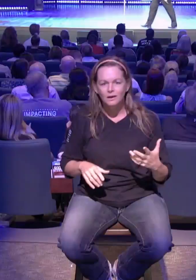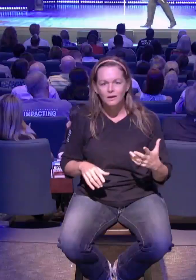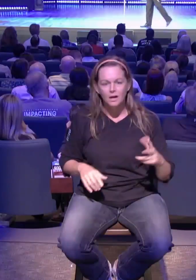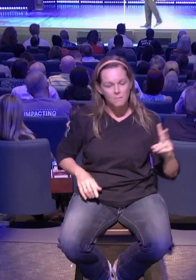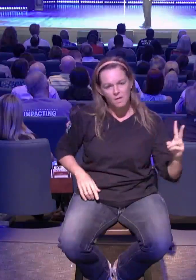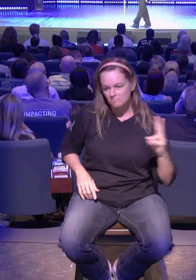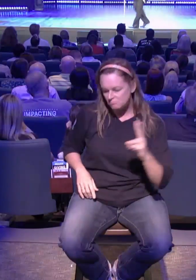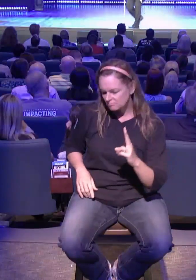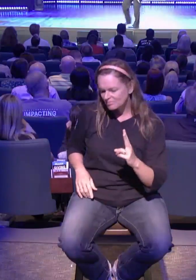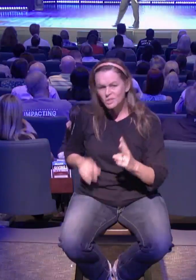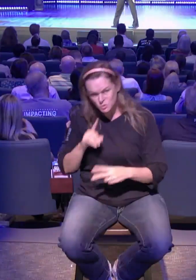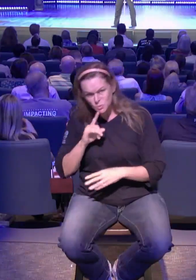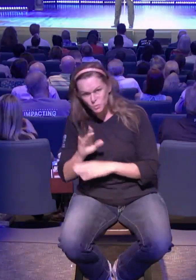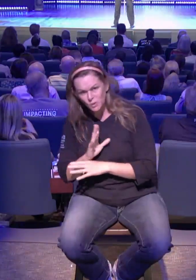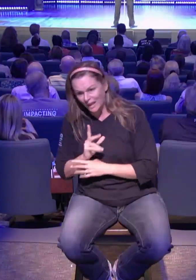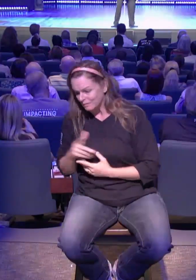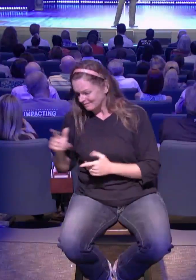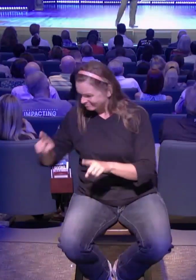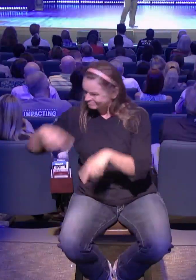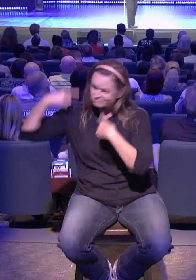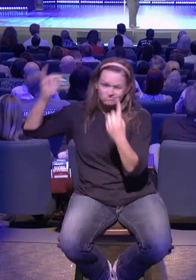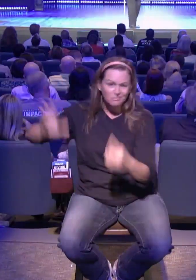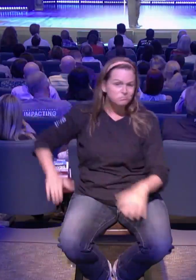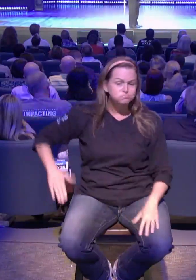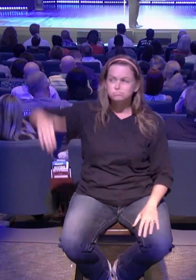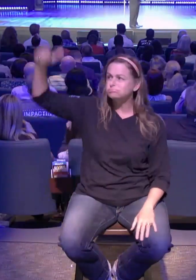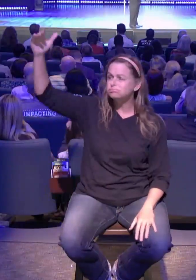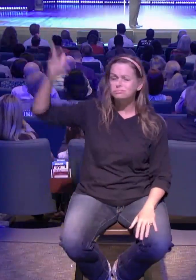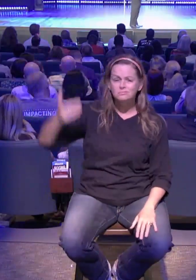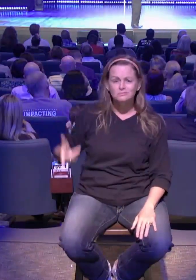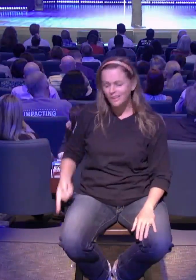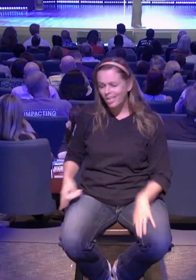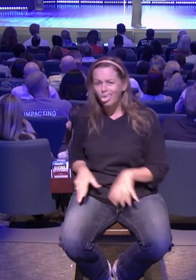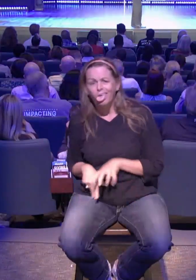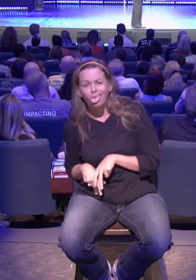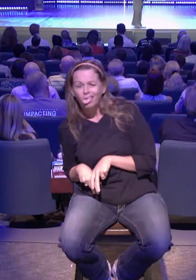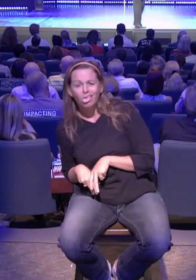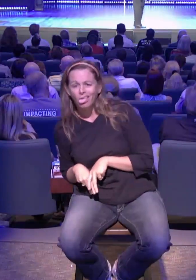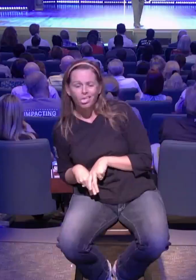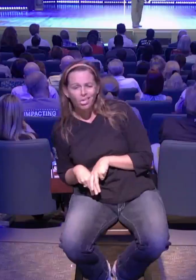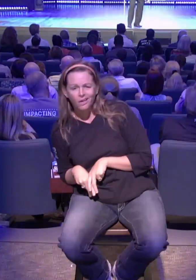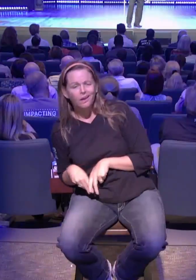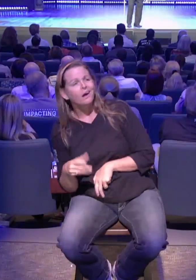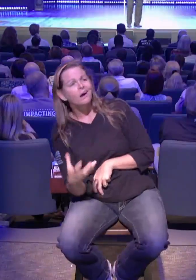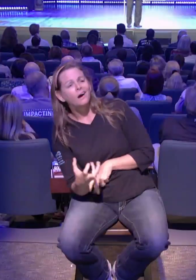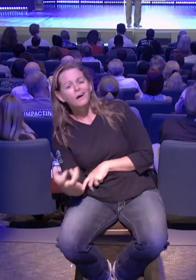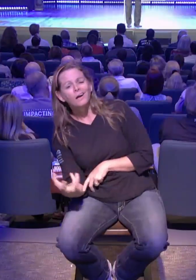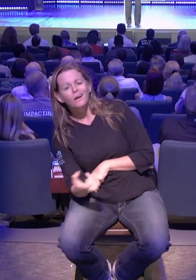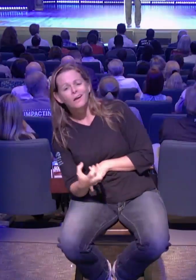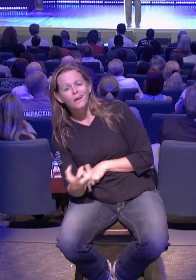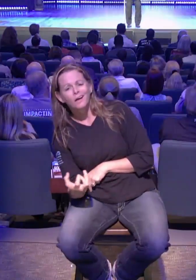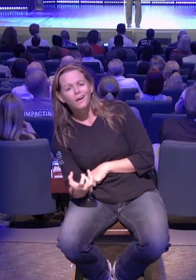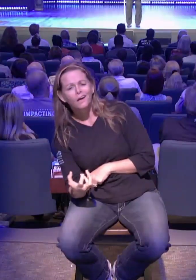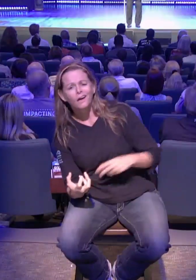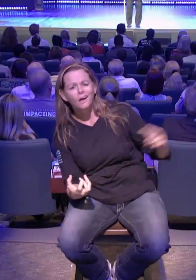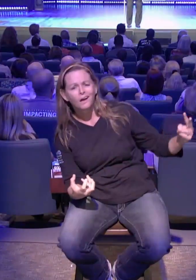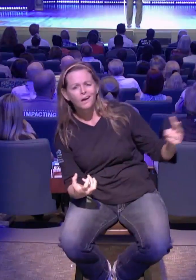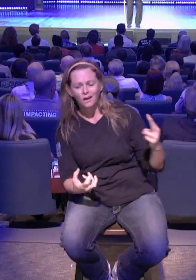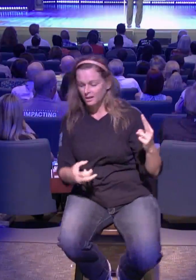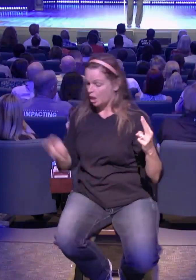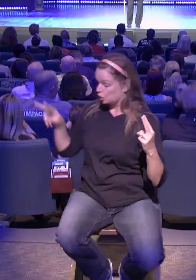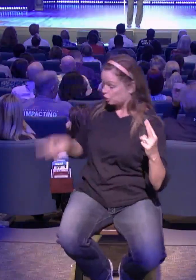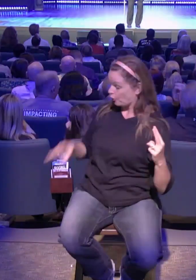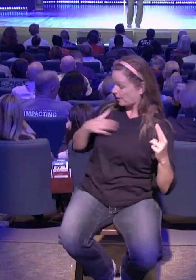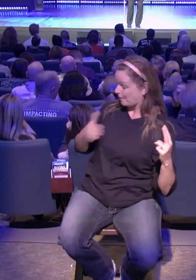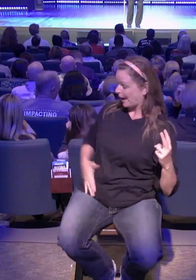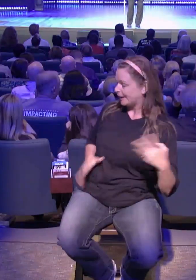state. And that gave them the ability to say, my focus is not inward, but my focus is outward. Why? Because they've been with Jesus. They've